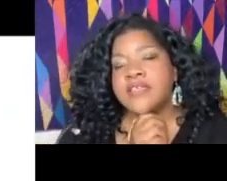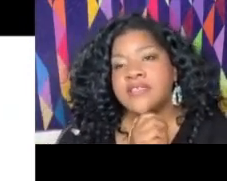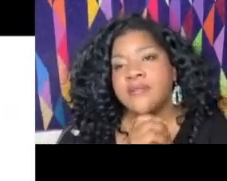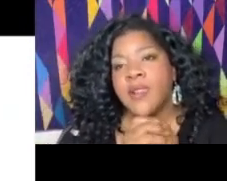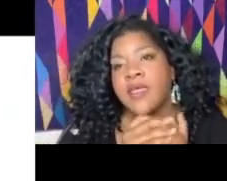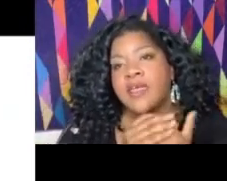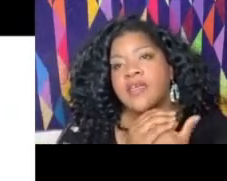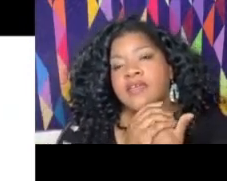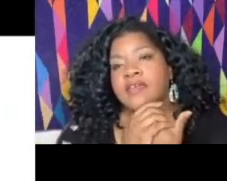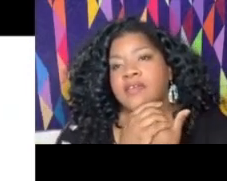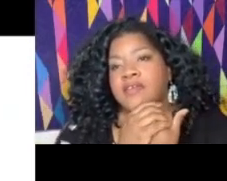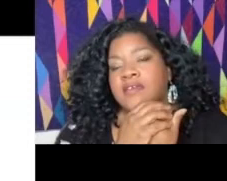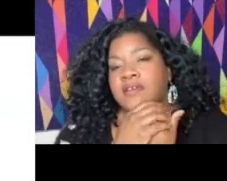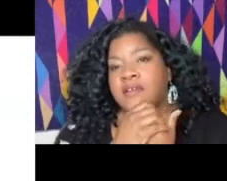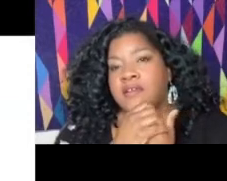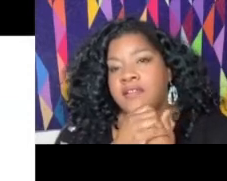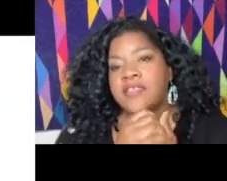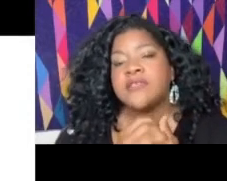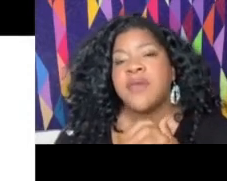slide, please.